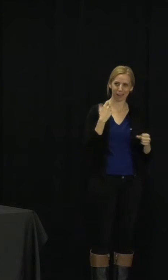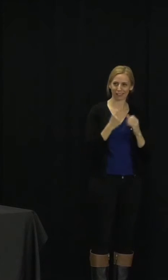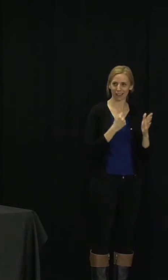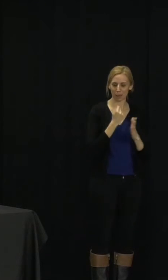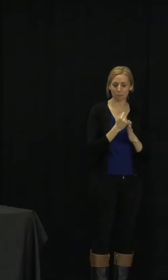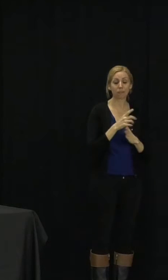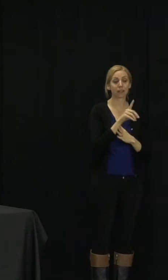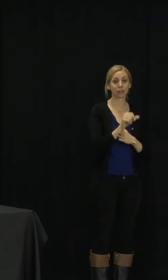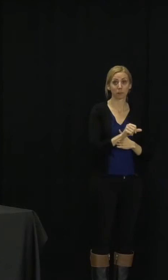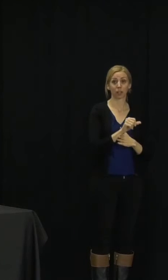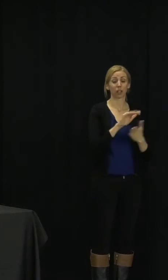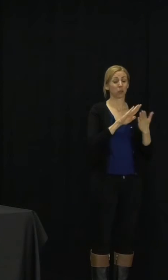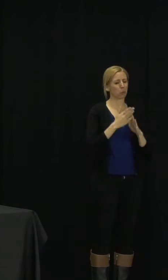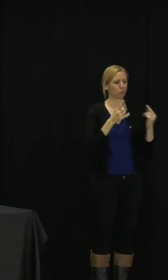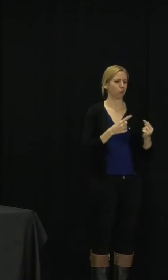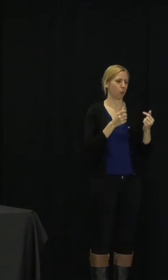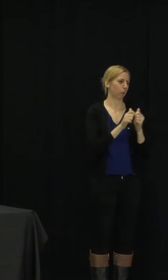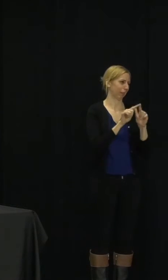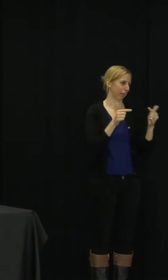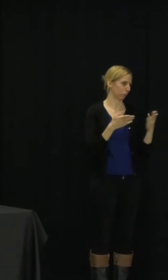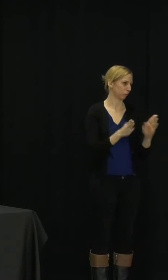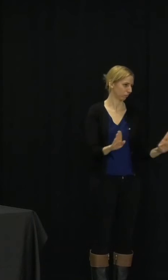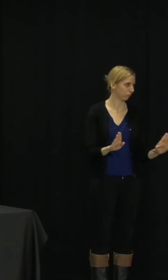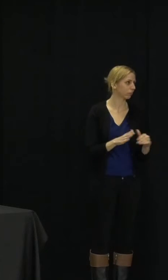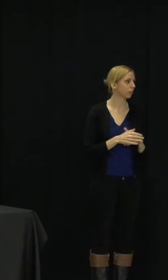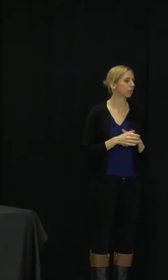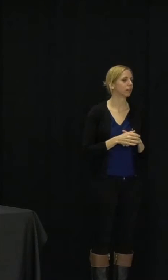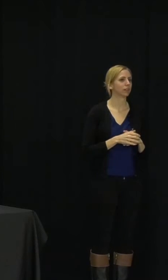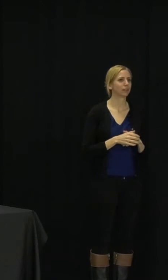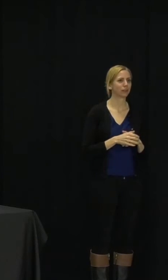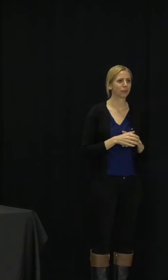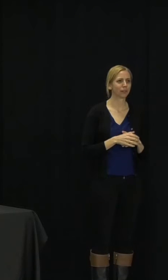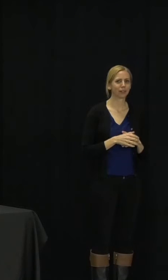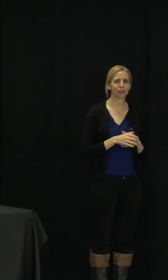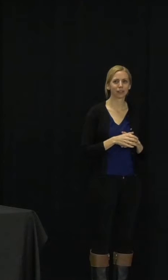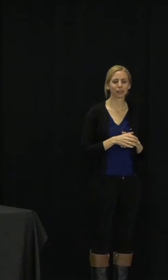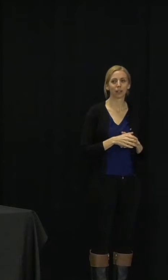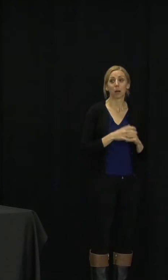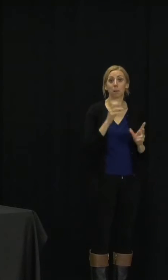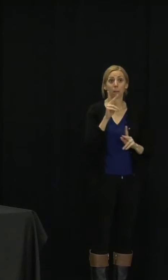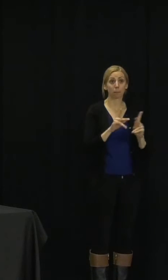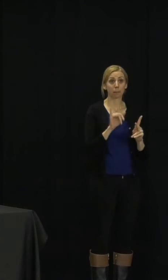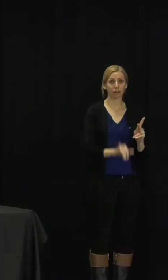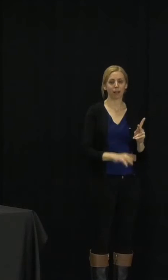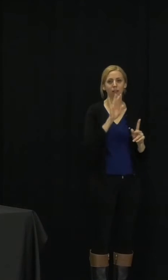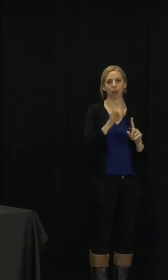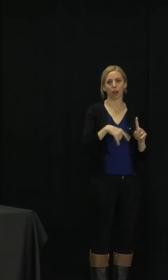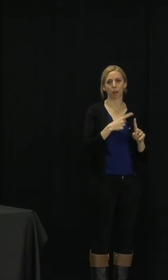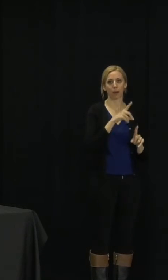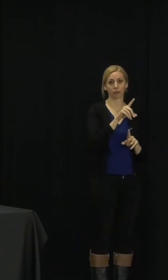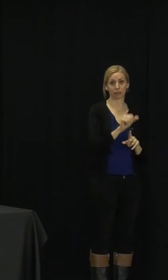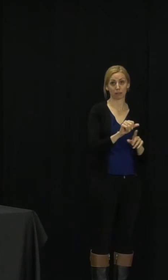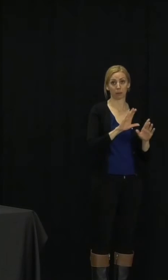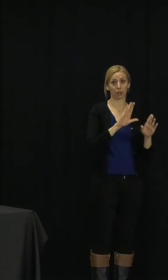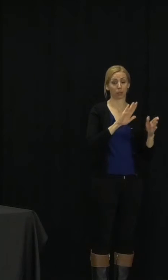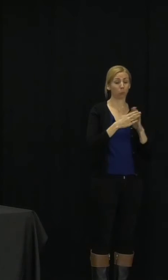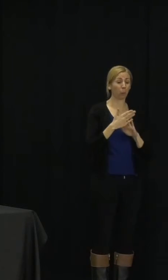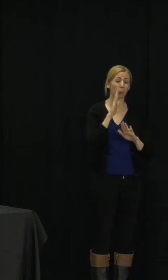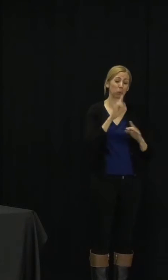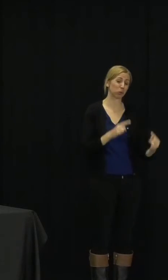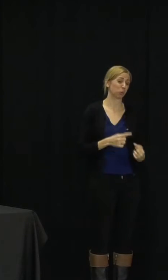of hiring, then ask yourself, what are different signifiers of success in leadership? Too